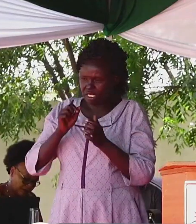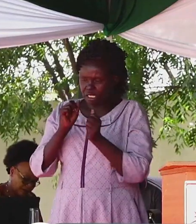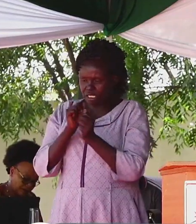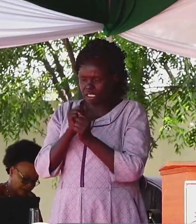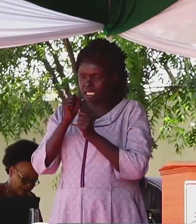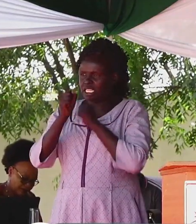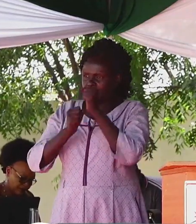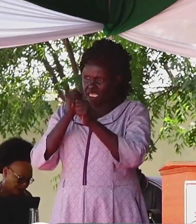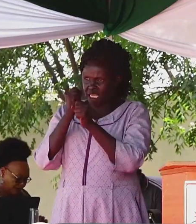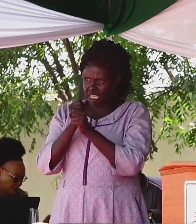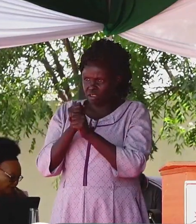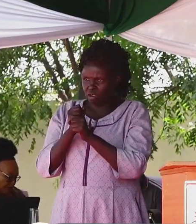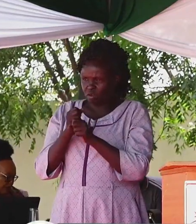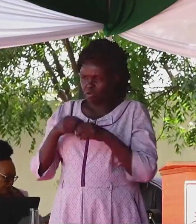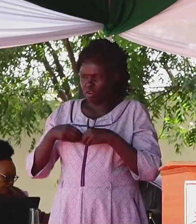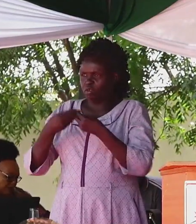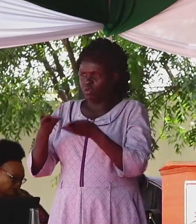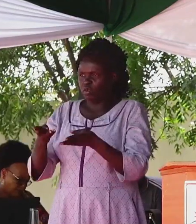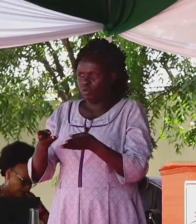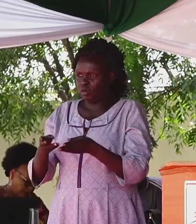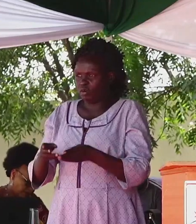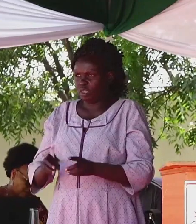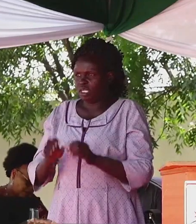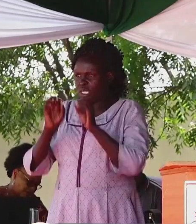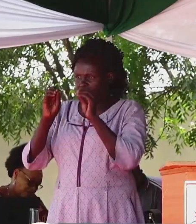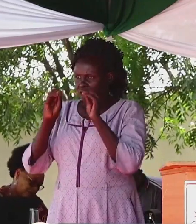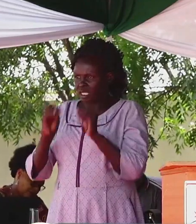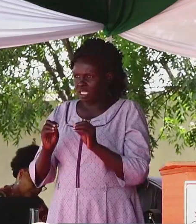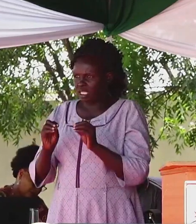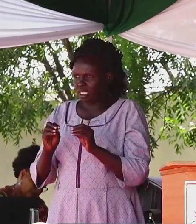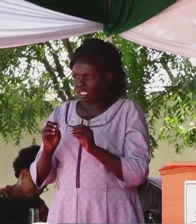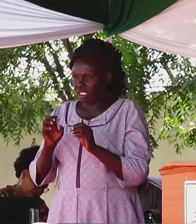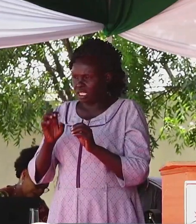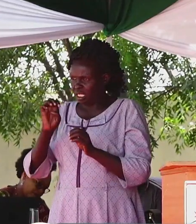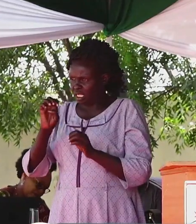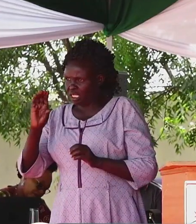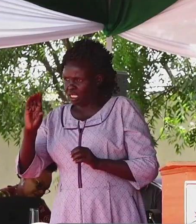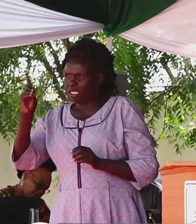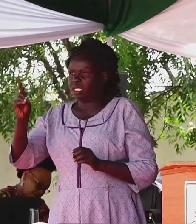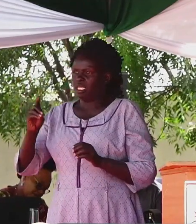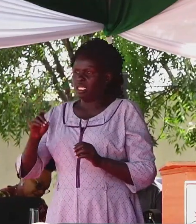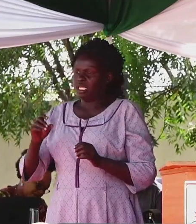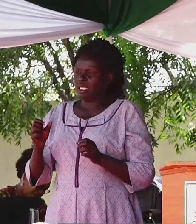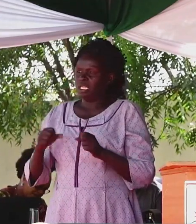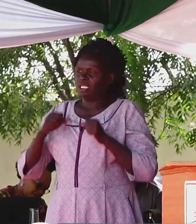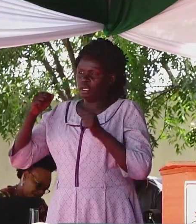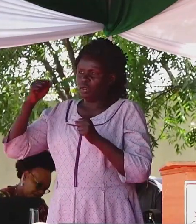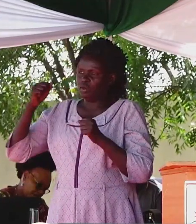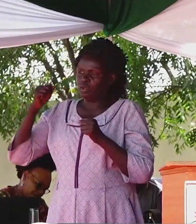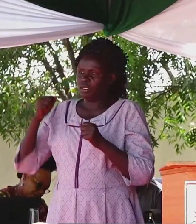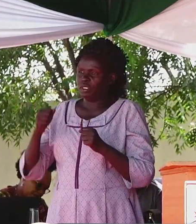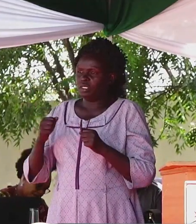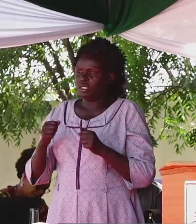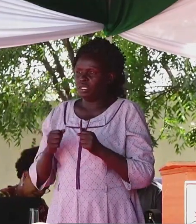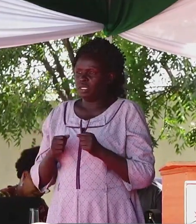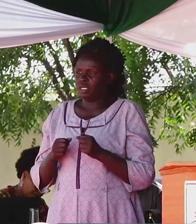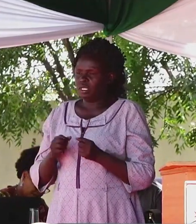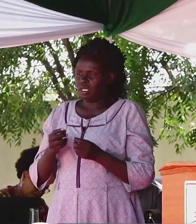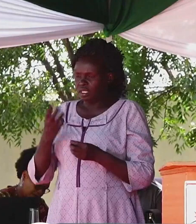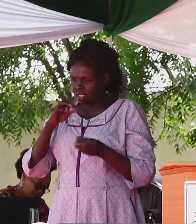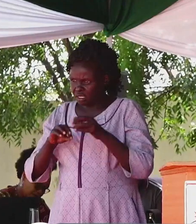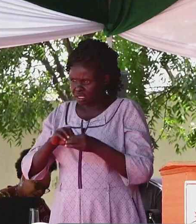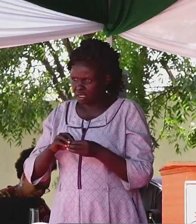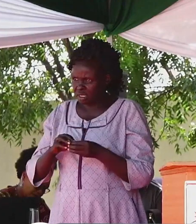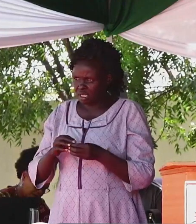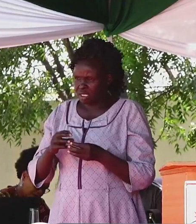devolution. As delegates and ECD champions, we have interrogated systems supporting